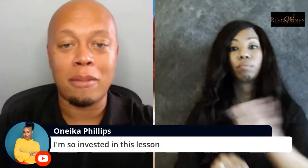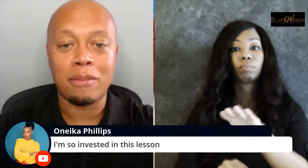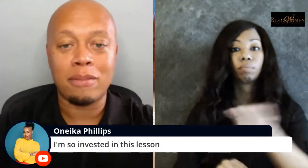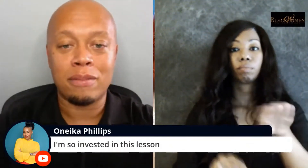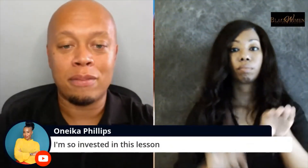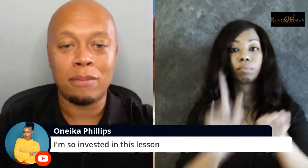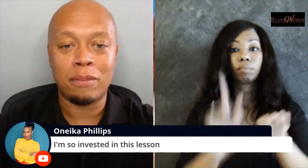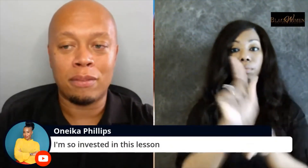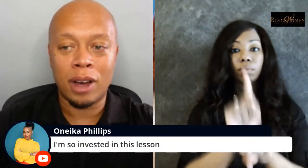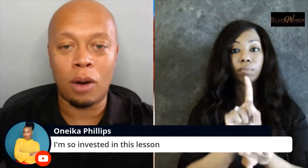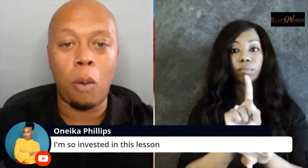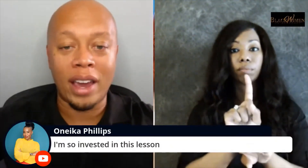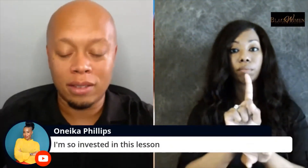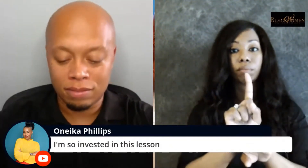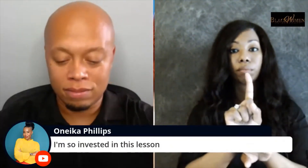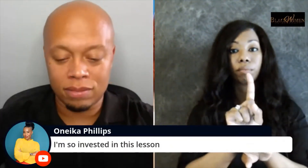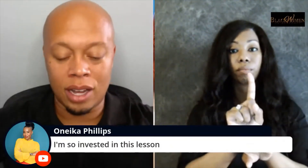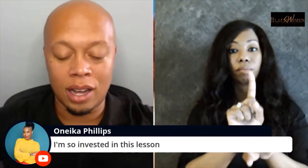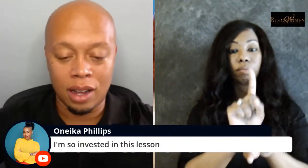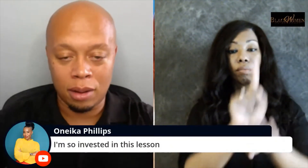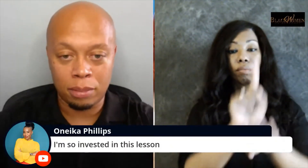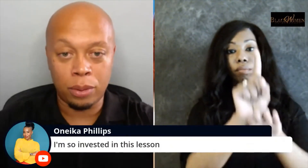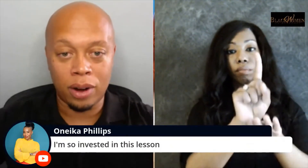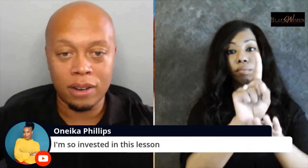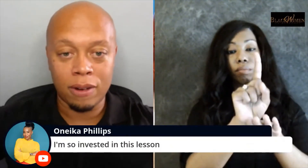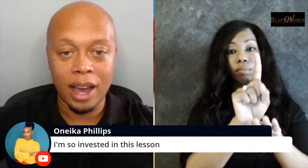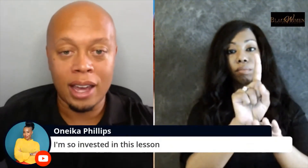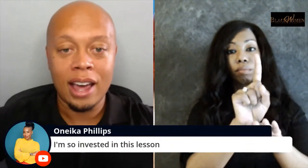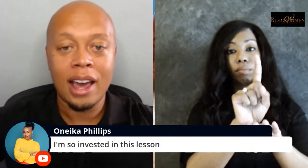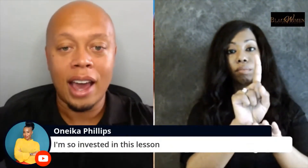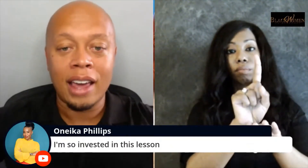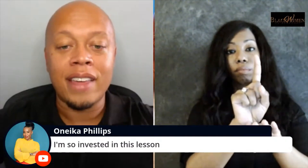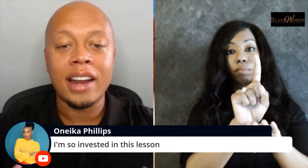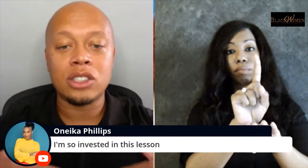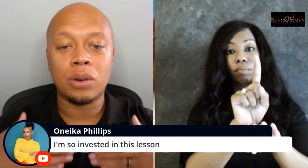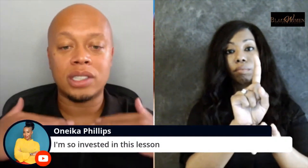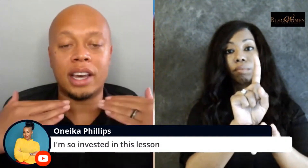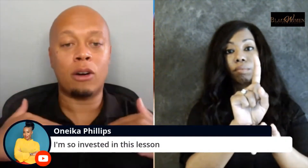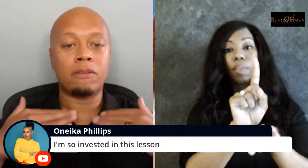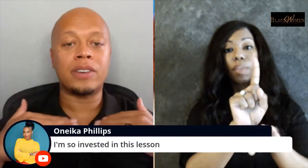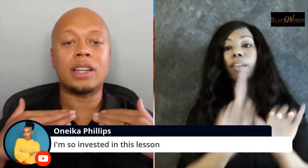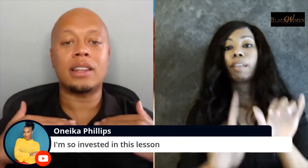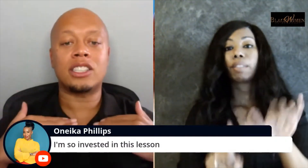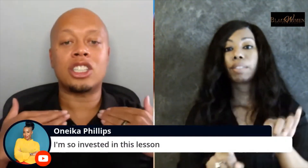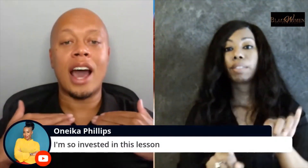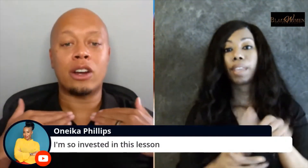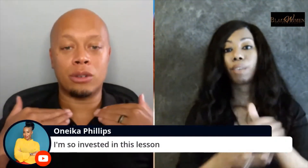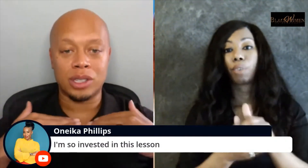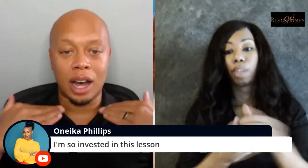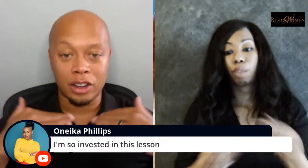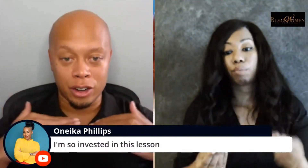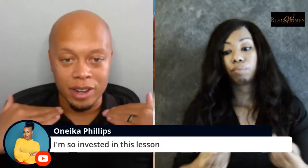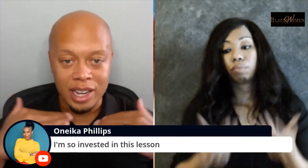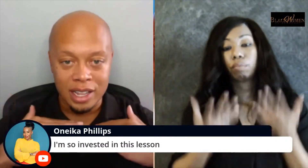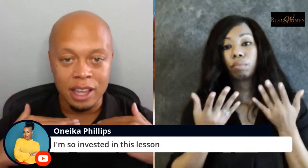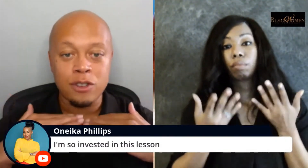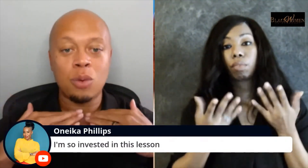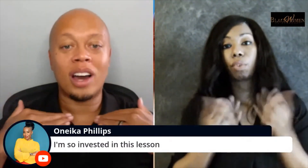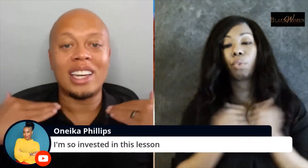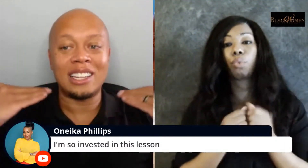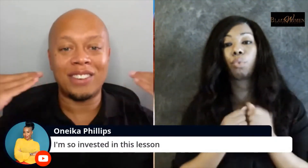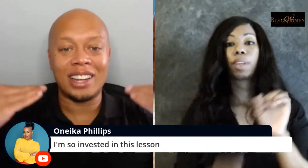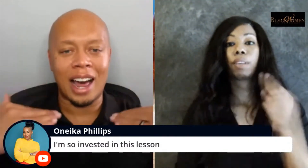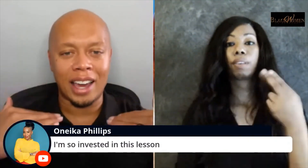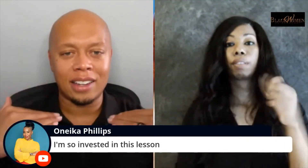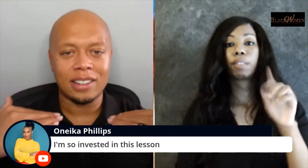on that white board, right? And that is going to help fill in the shadows underneath if you